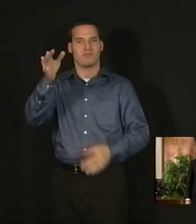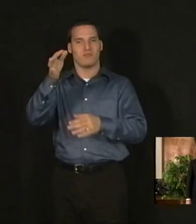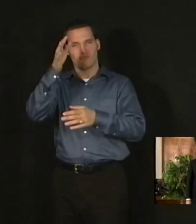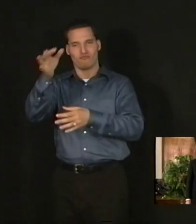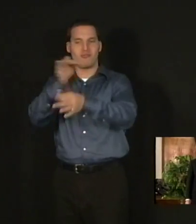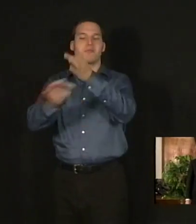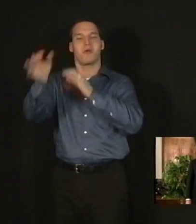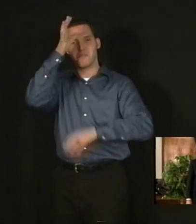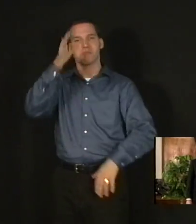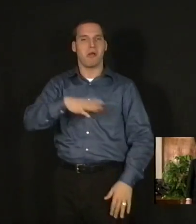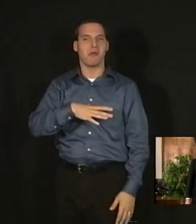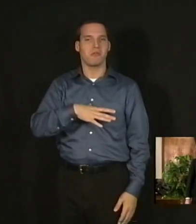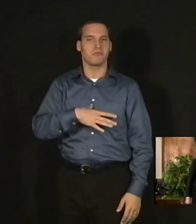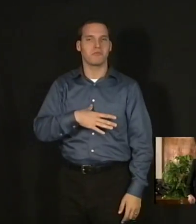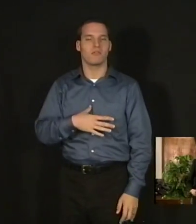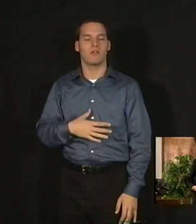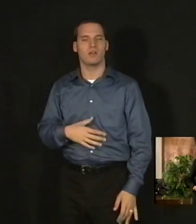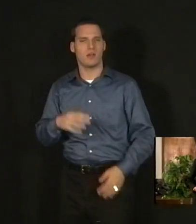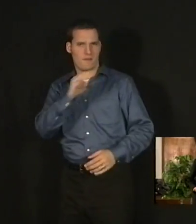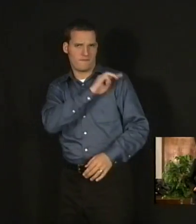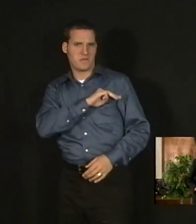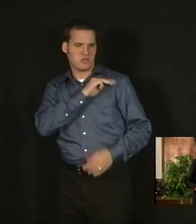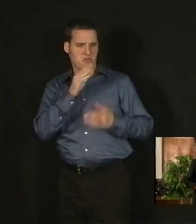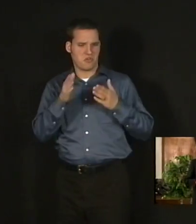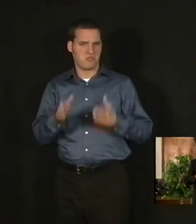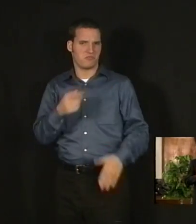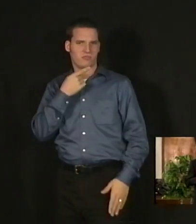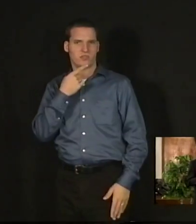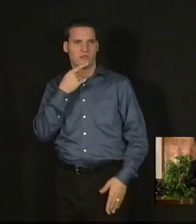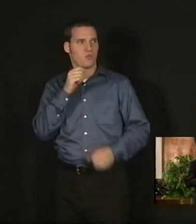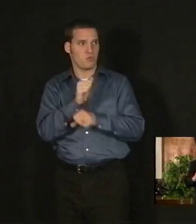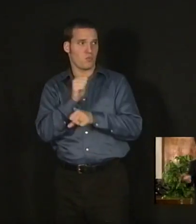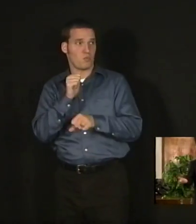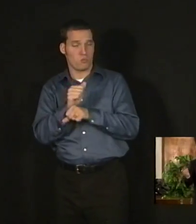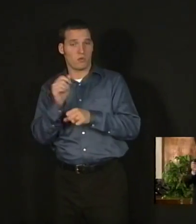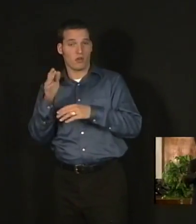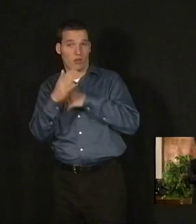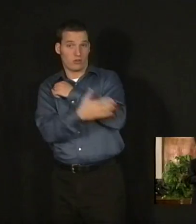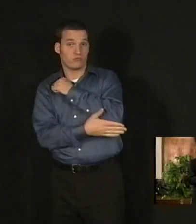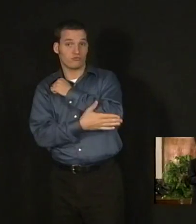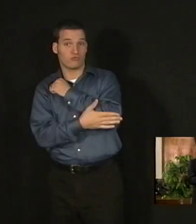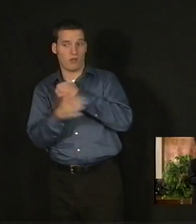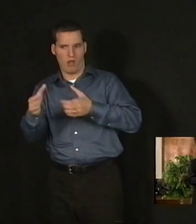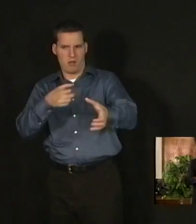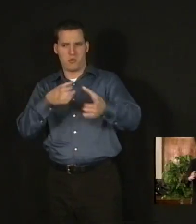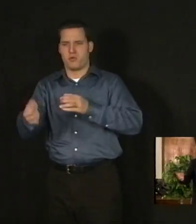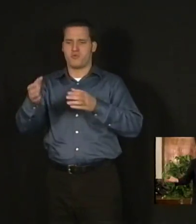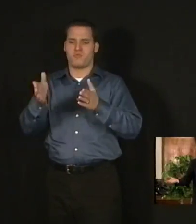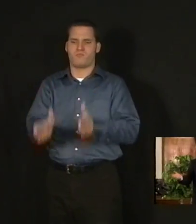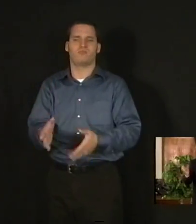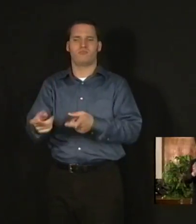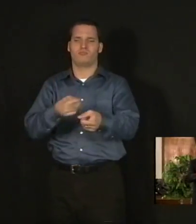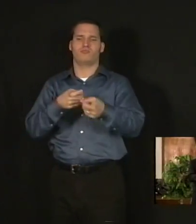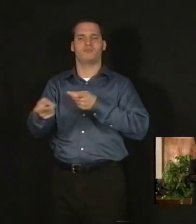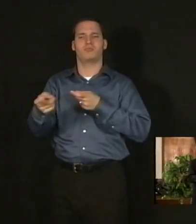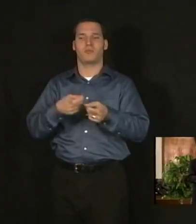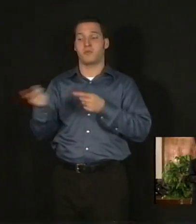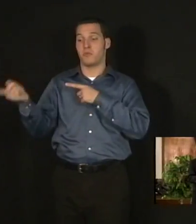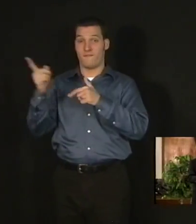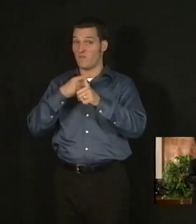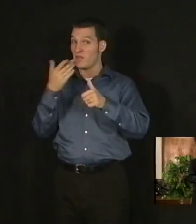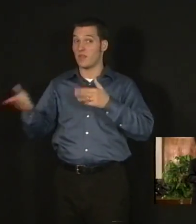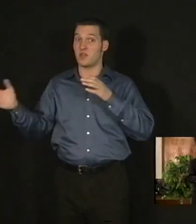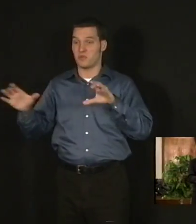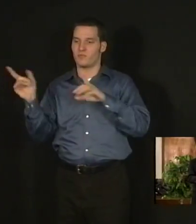God, so man must be in charge. Missionaries have said when they're working in a country and the communists take over, the first thing the communists do when they come into